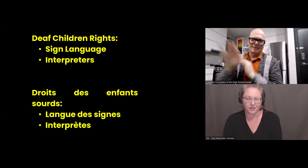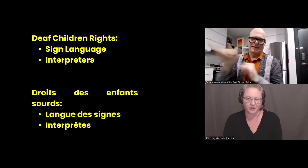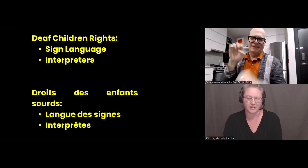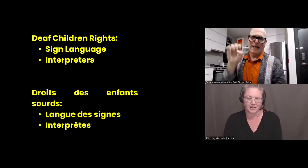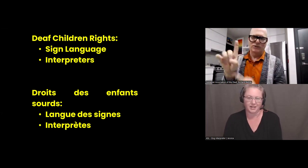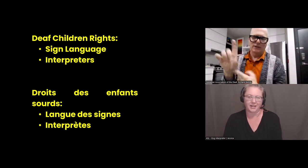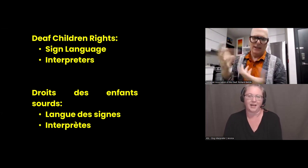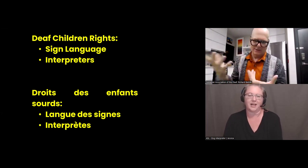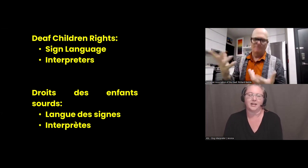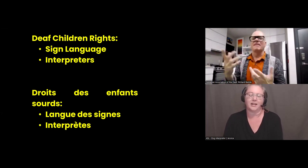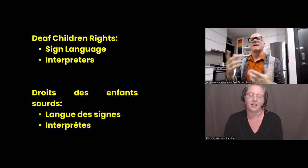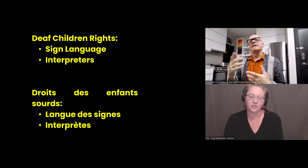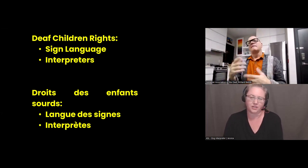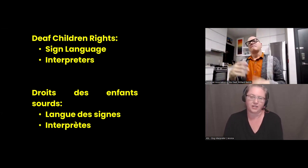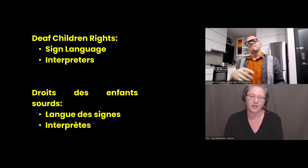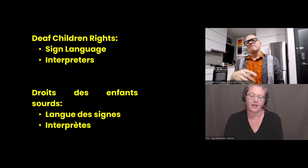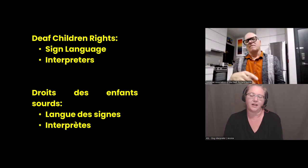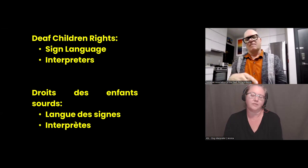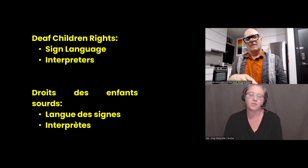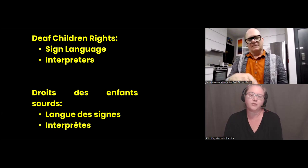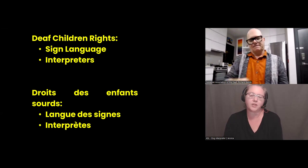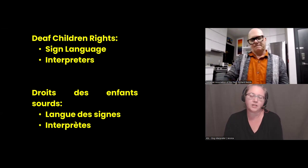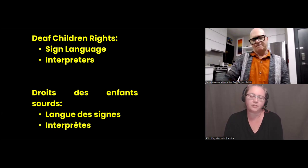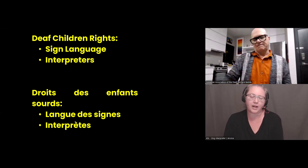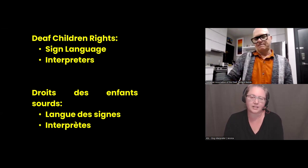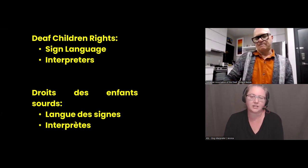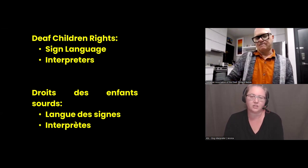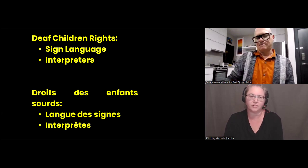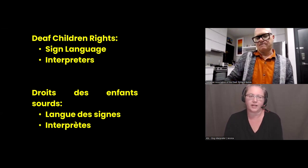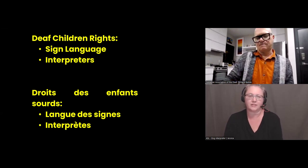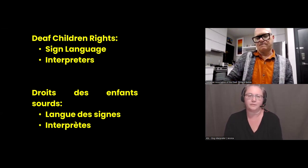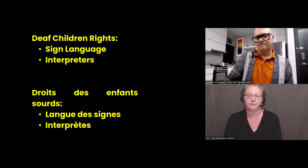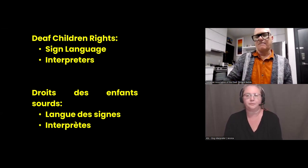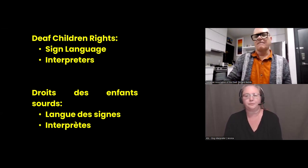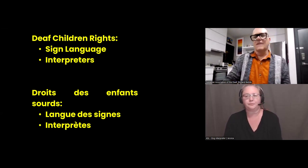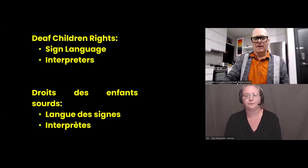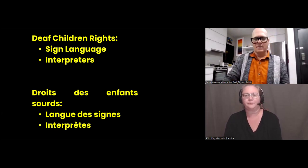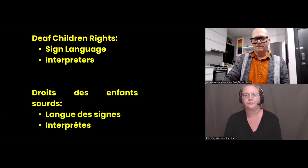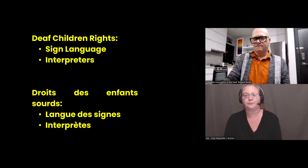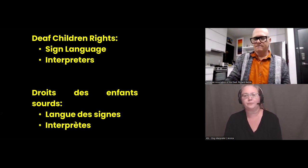that was done under the for the need for access in Newfoundland.